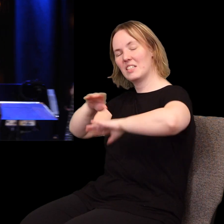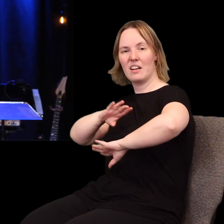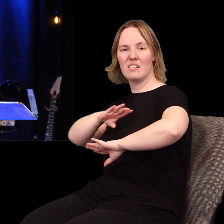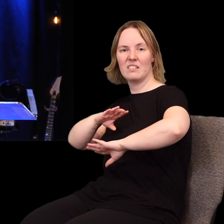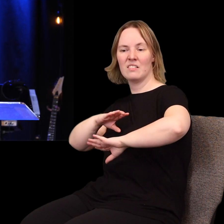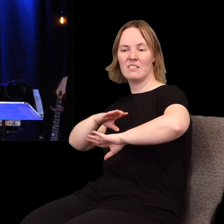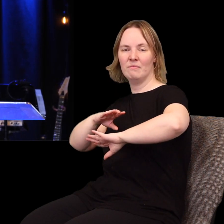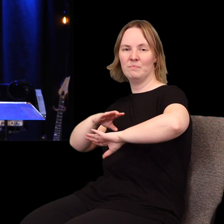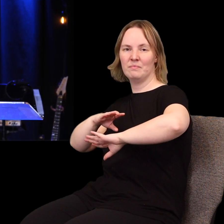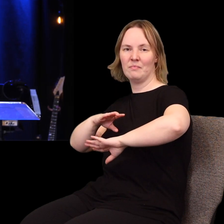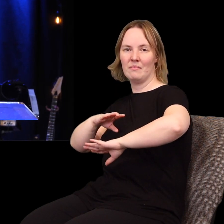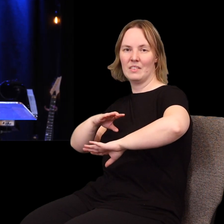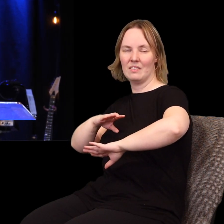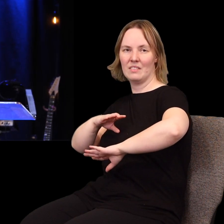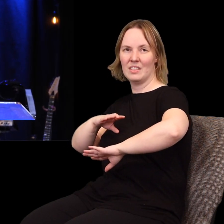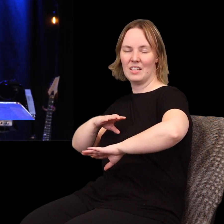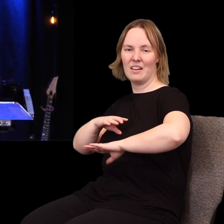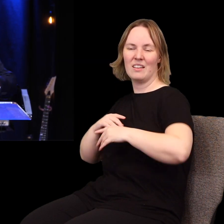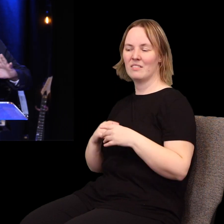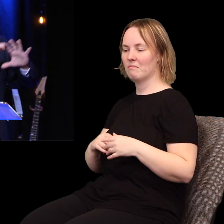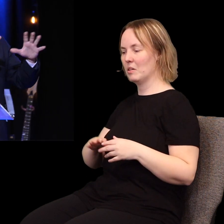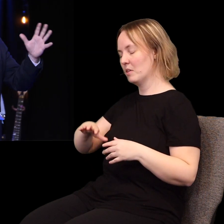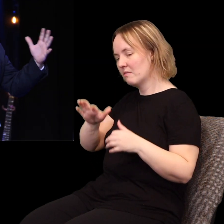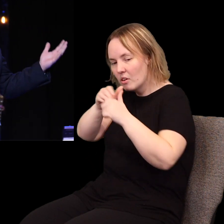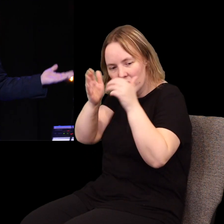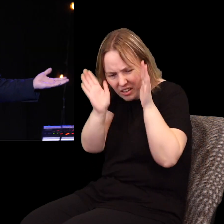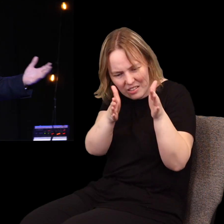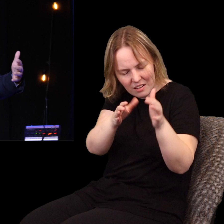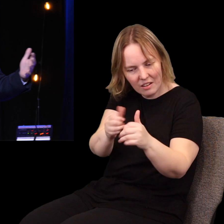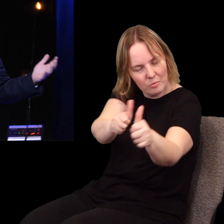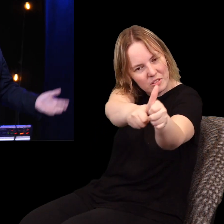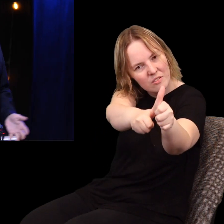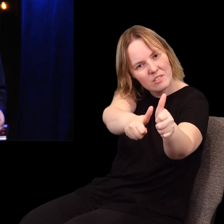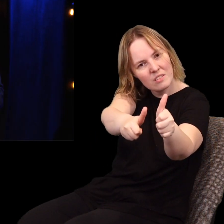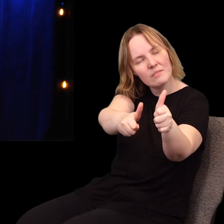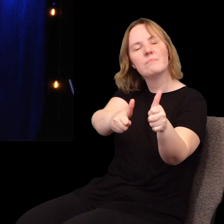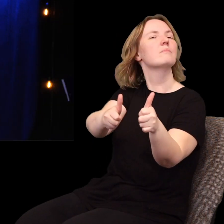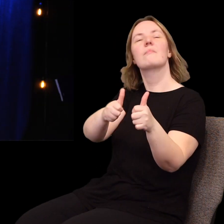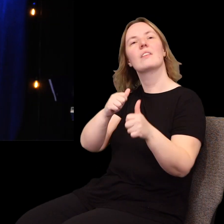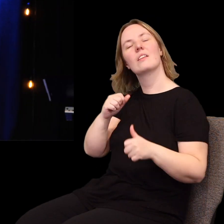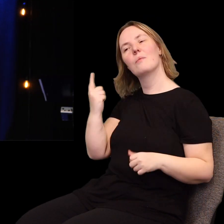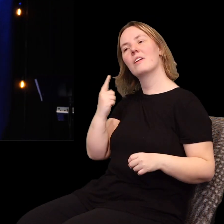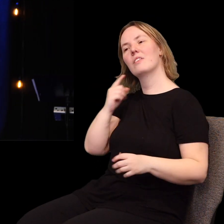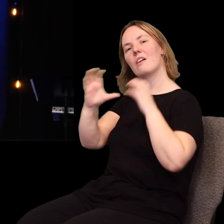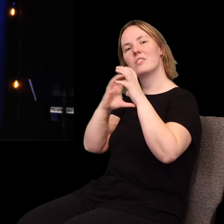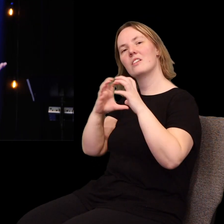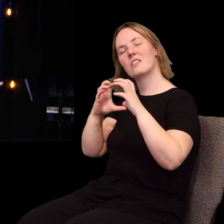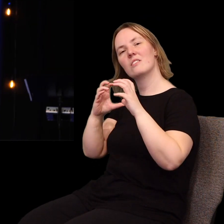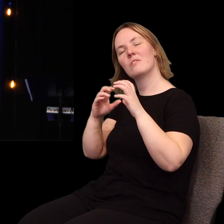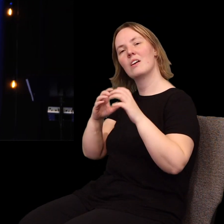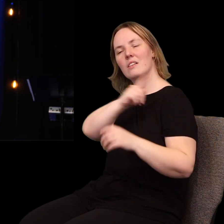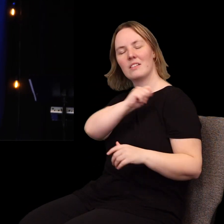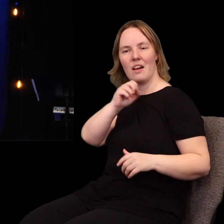kind of settle back, and we settle in, and we kind of get into other pursuits, we start doing other things. One of the conversations we've had